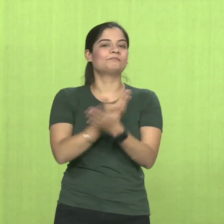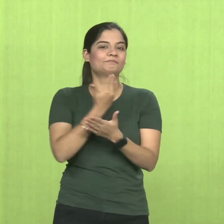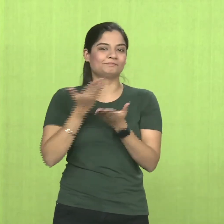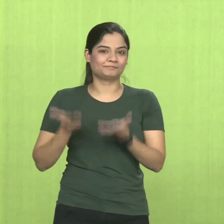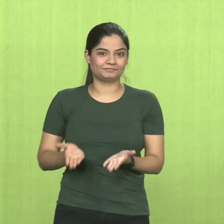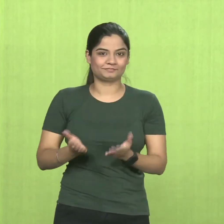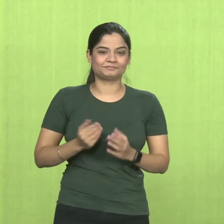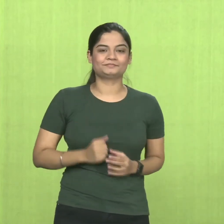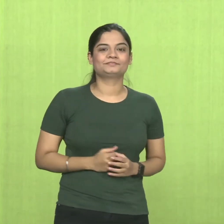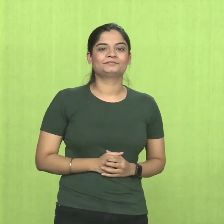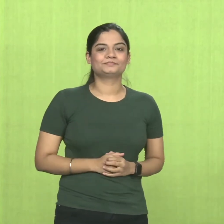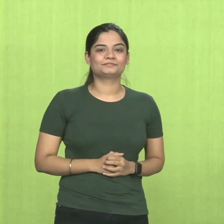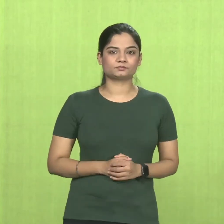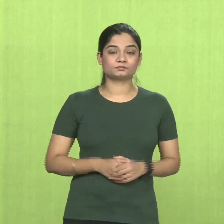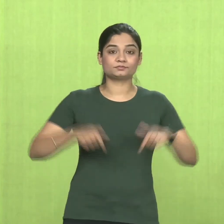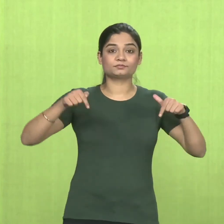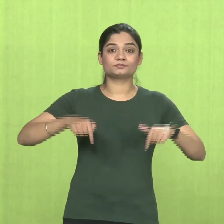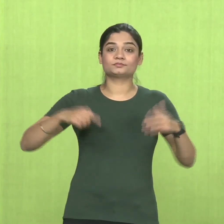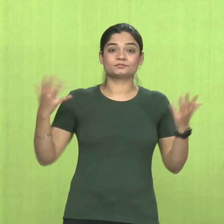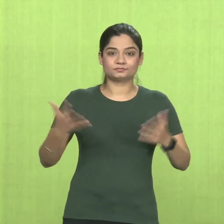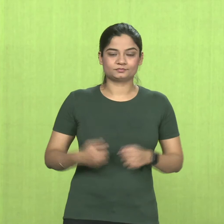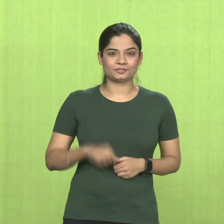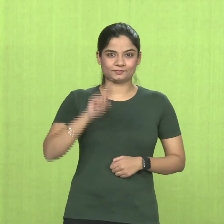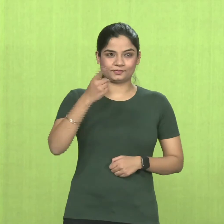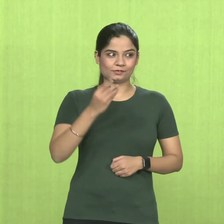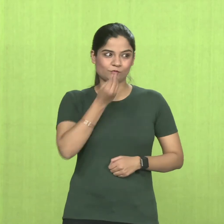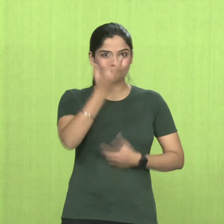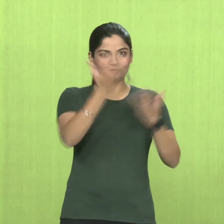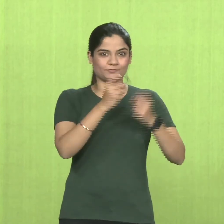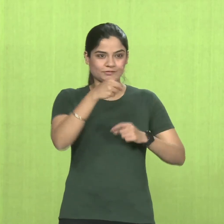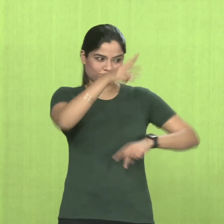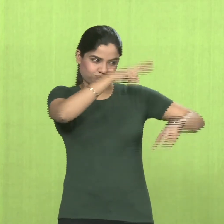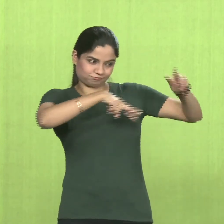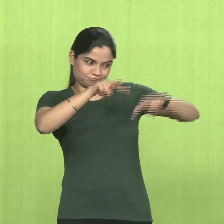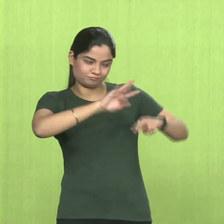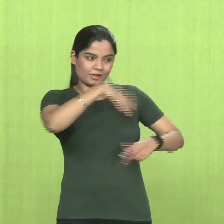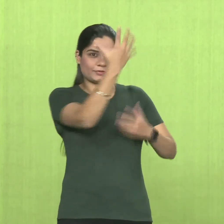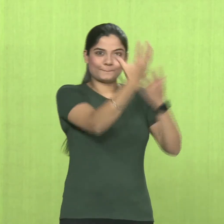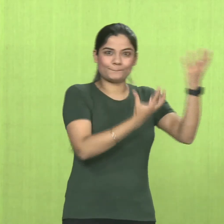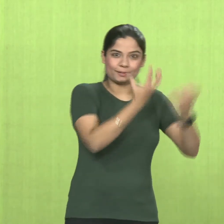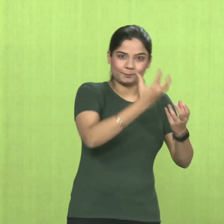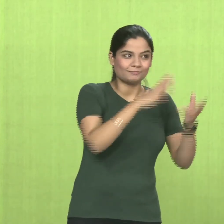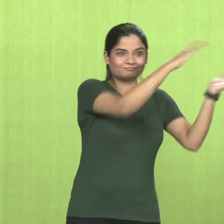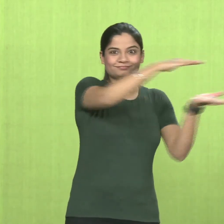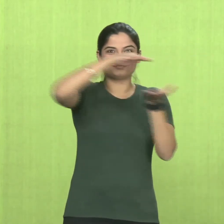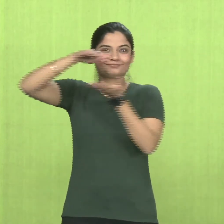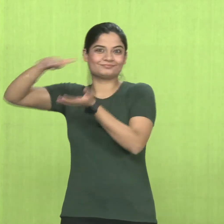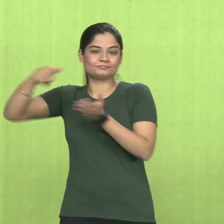it. So let's learn the selection, purchase and storage of food. The first type